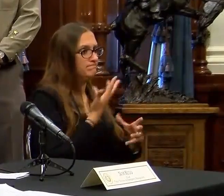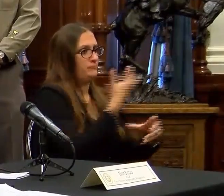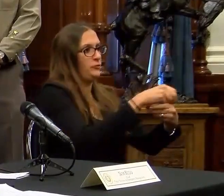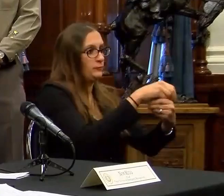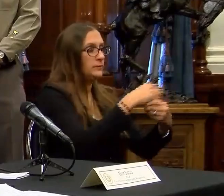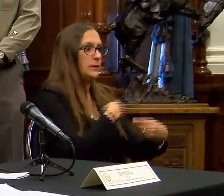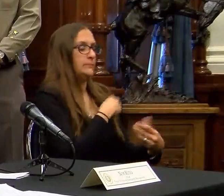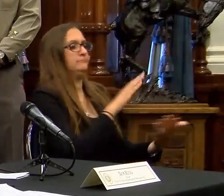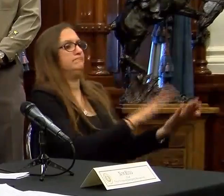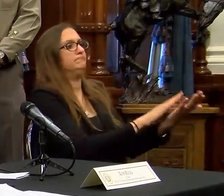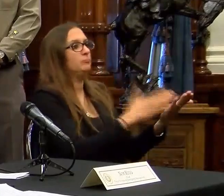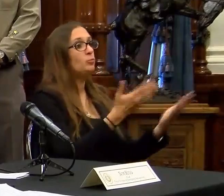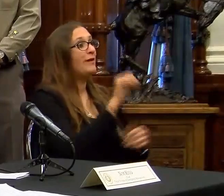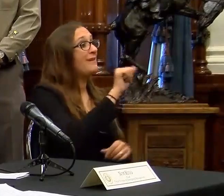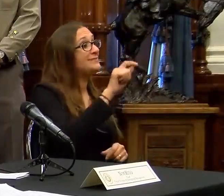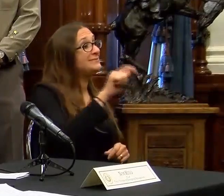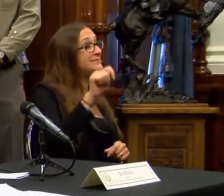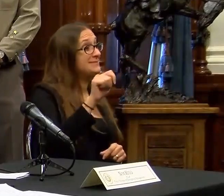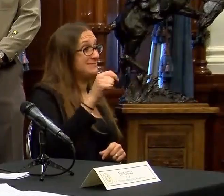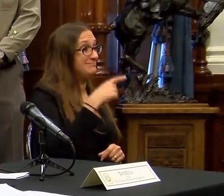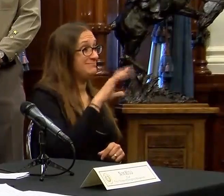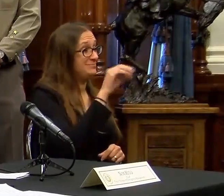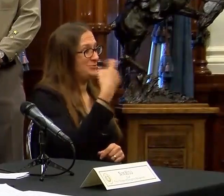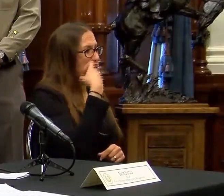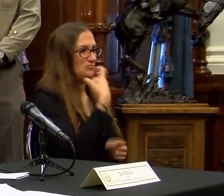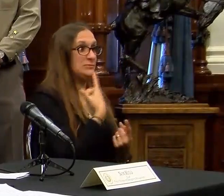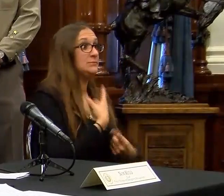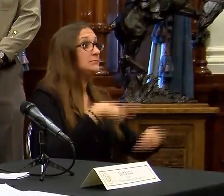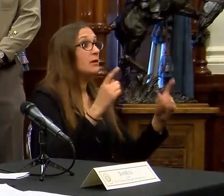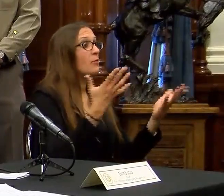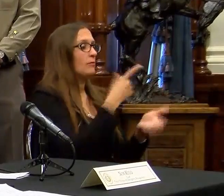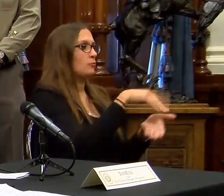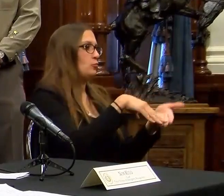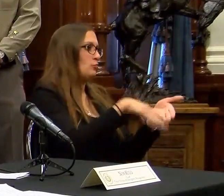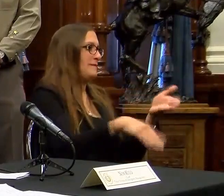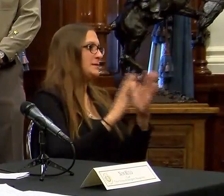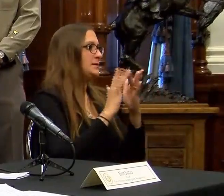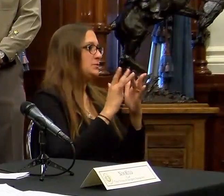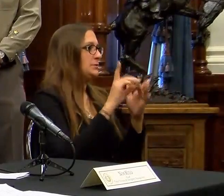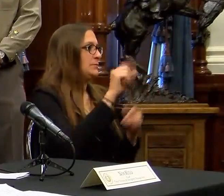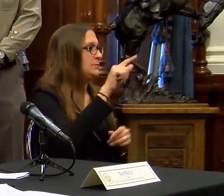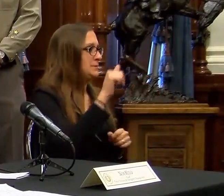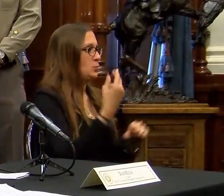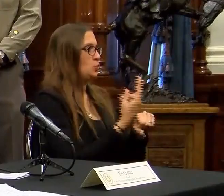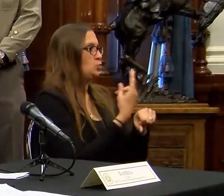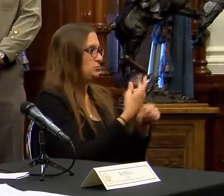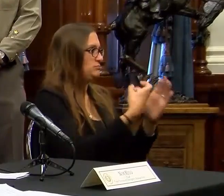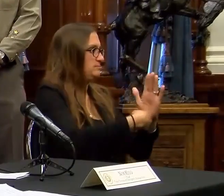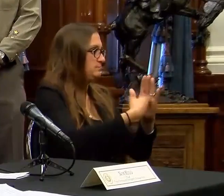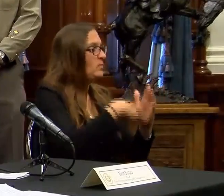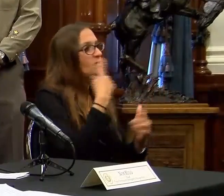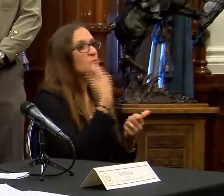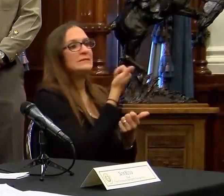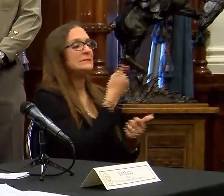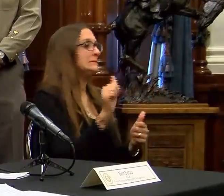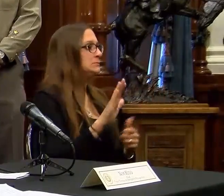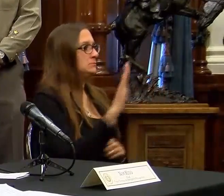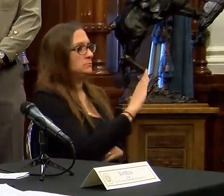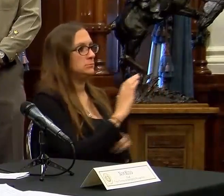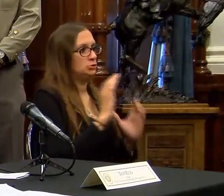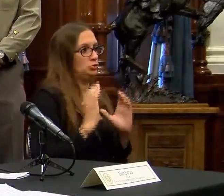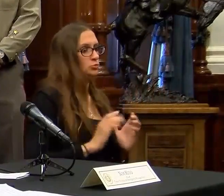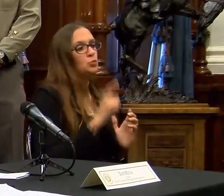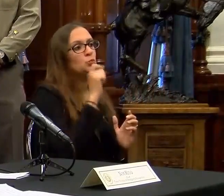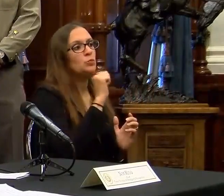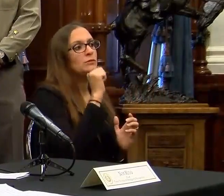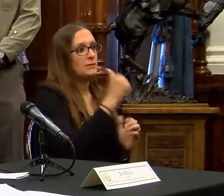I applaud what AT&T just announced, that they are waiving internet data usages for any customer who